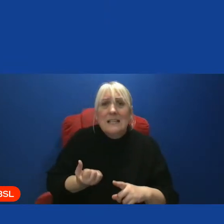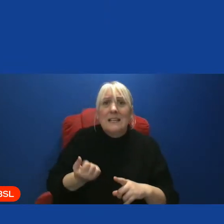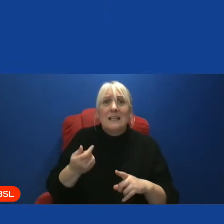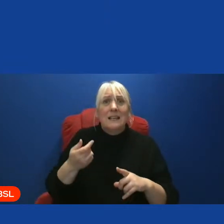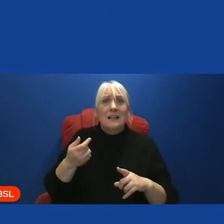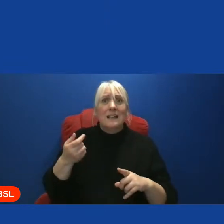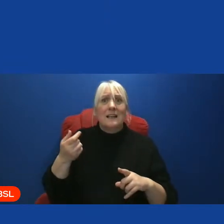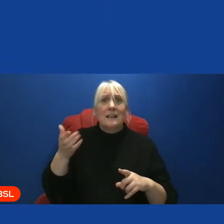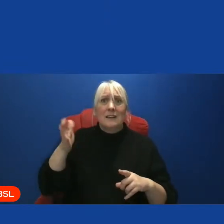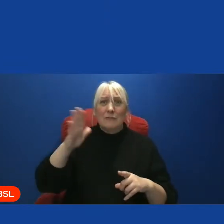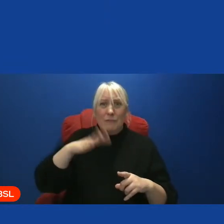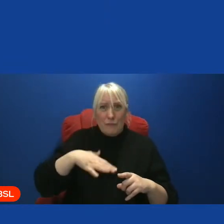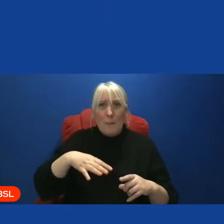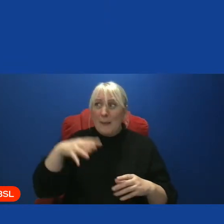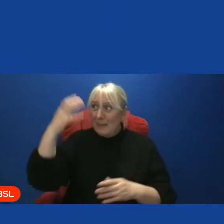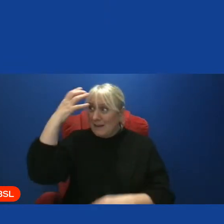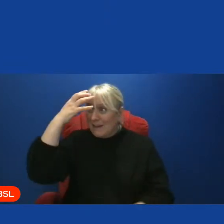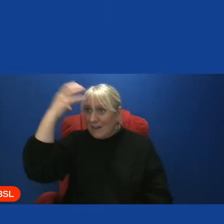from